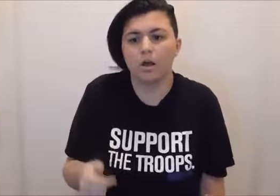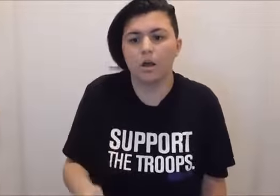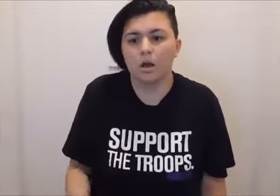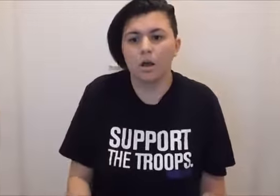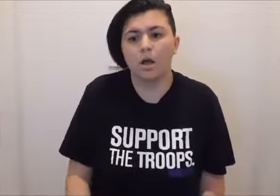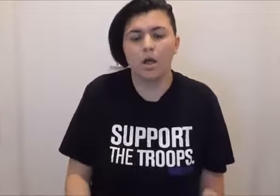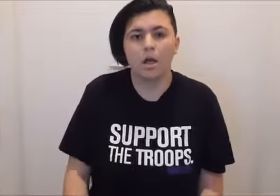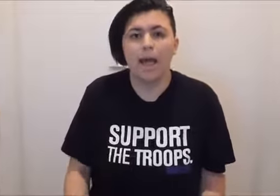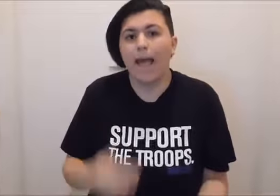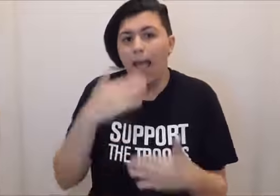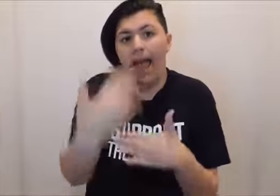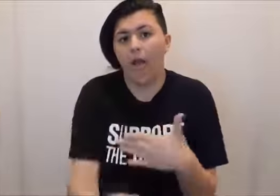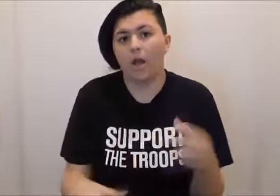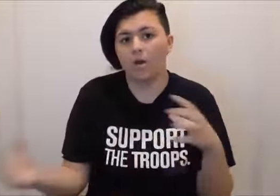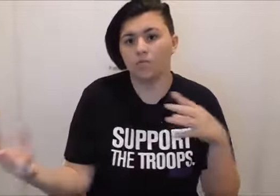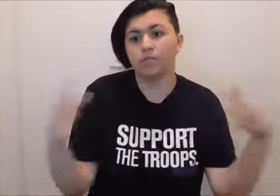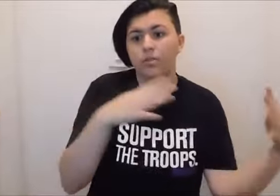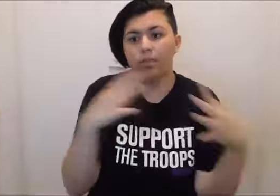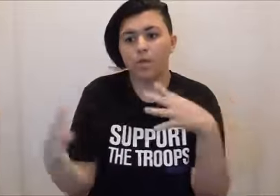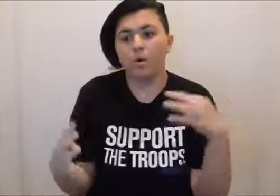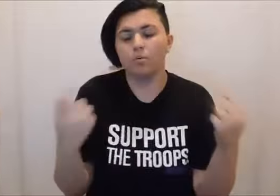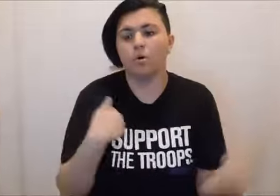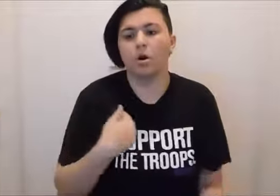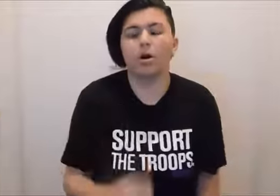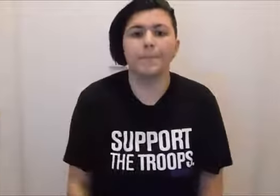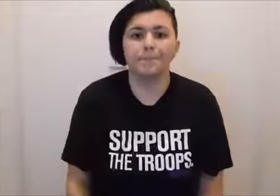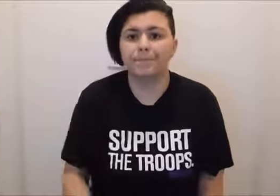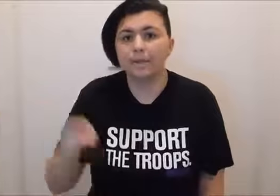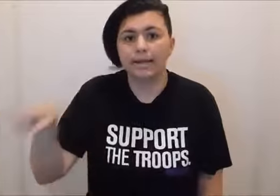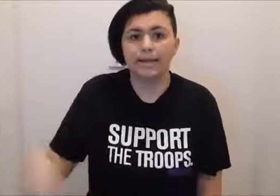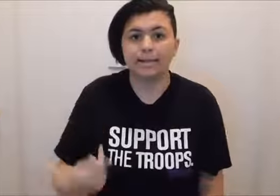and difficult, and he's just meeting a lot of different